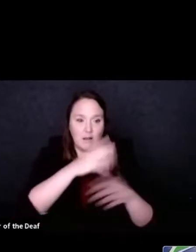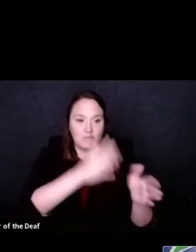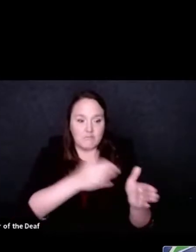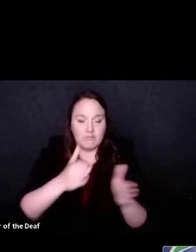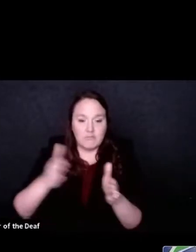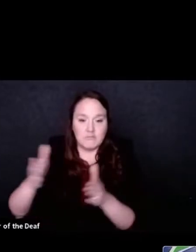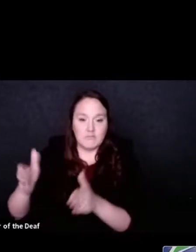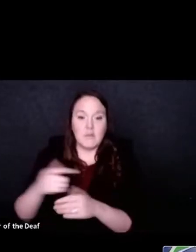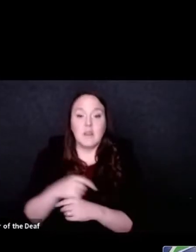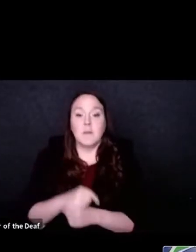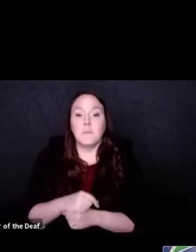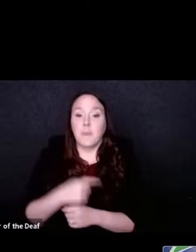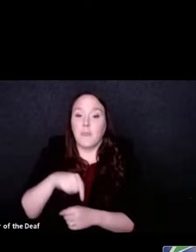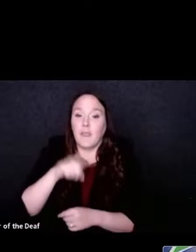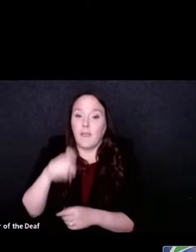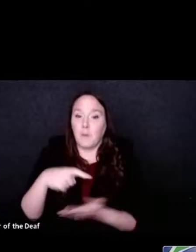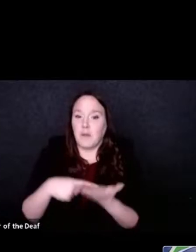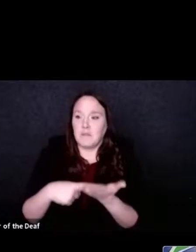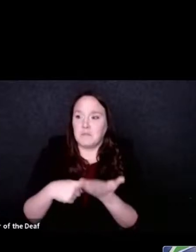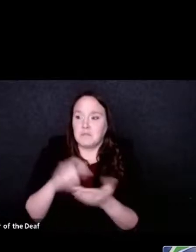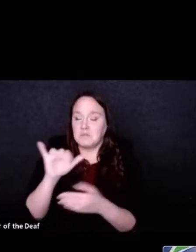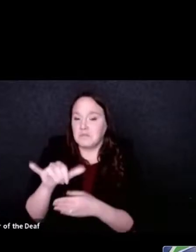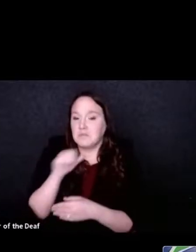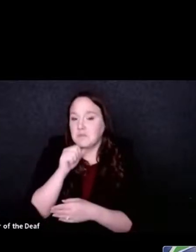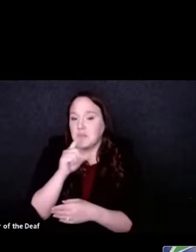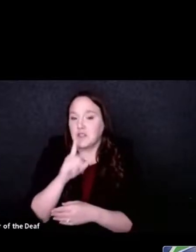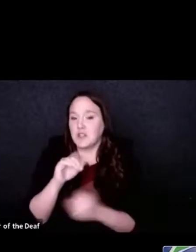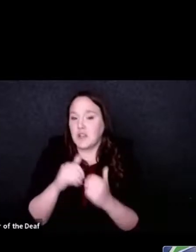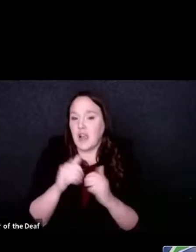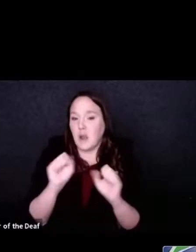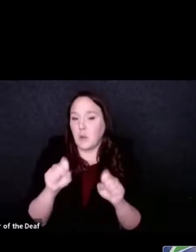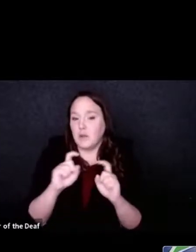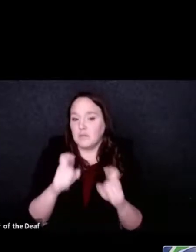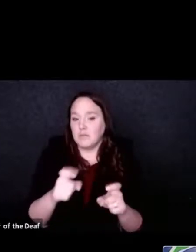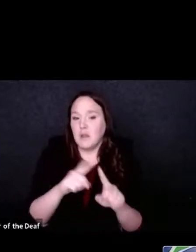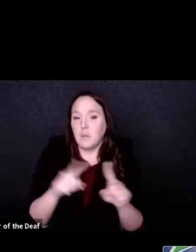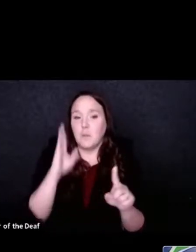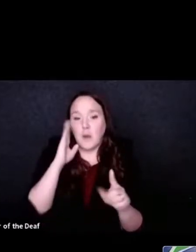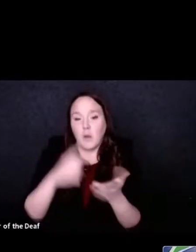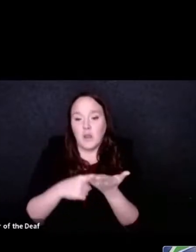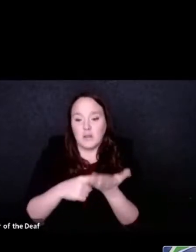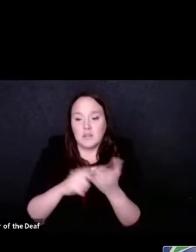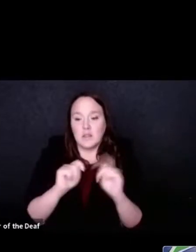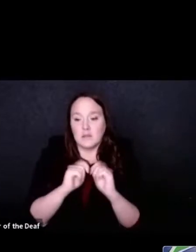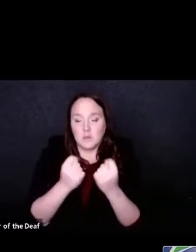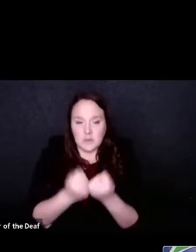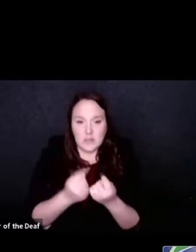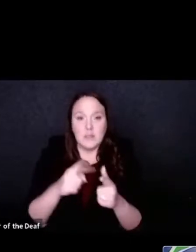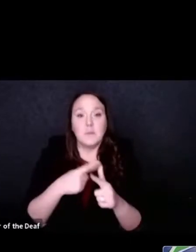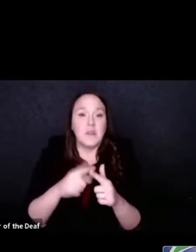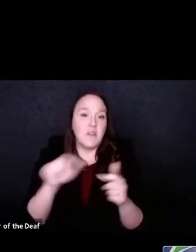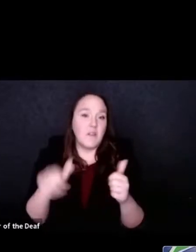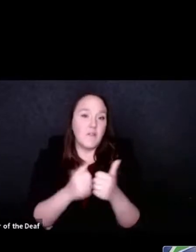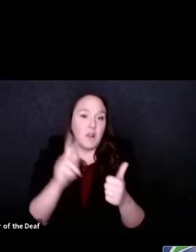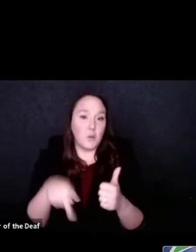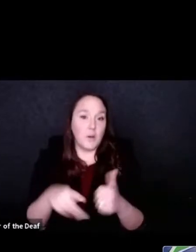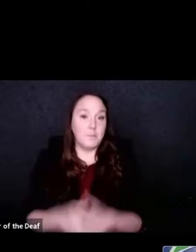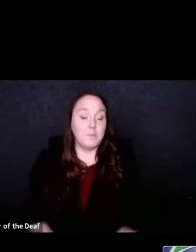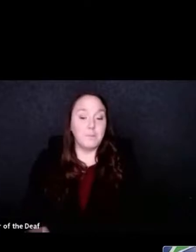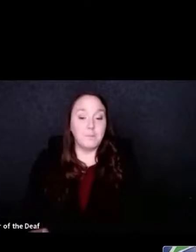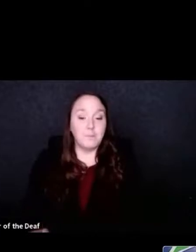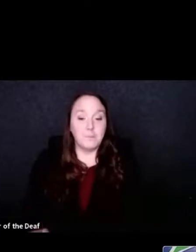We will have to talk about that, Vincent. I'm not sure how we can get that to you, but we'll talk about it as a team and follow up.